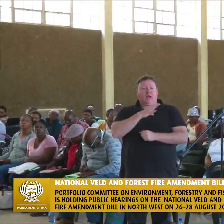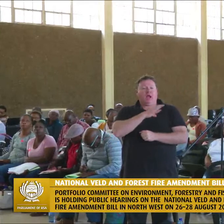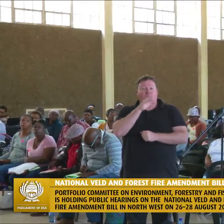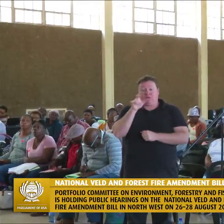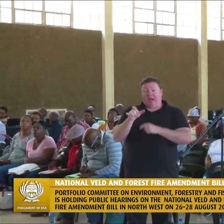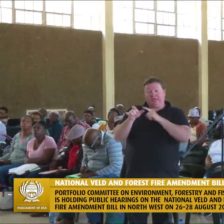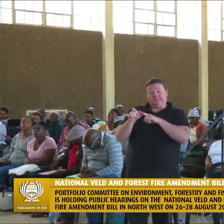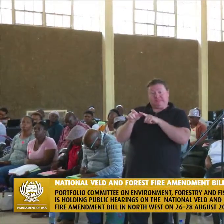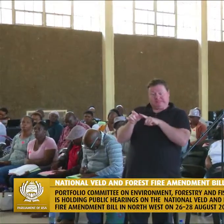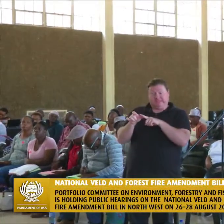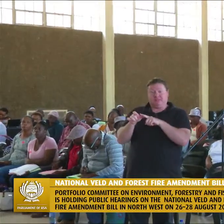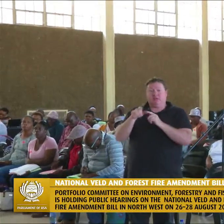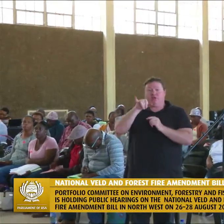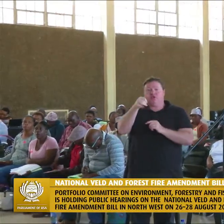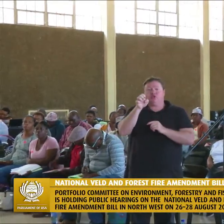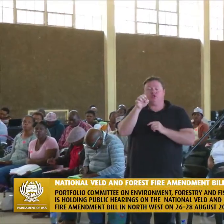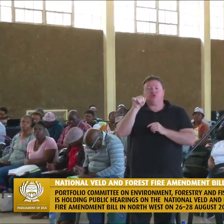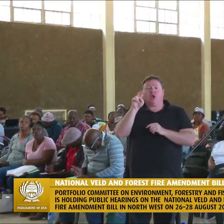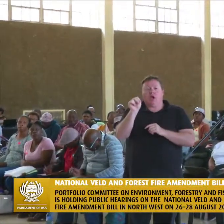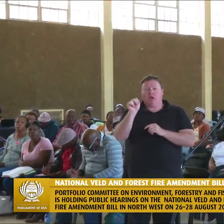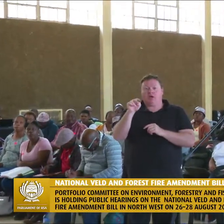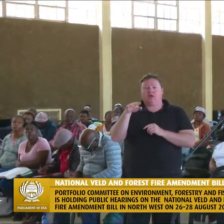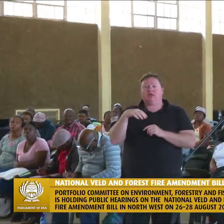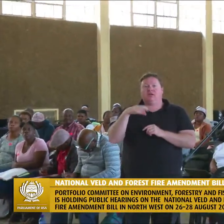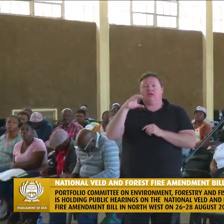i represent some of the farmers and our members